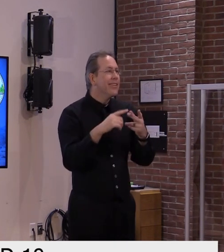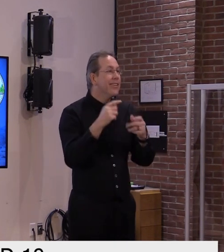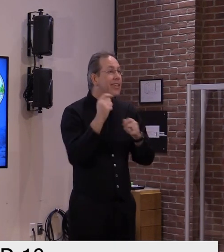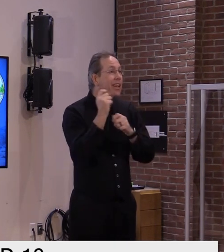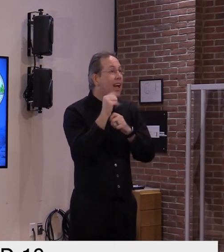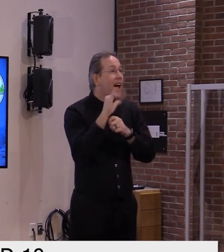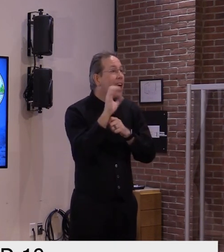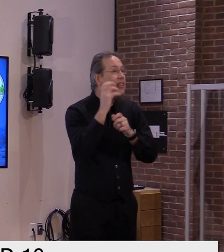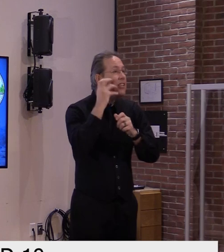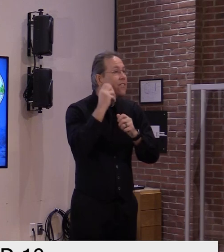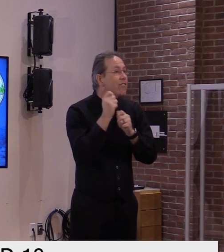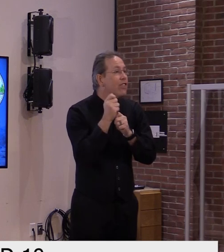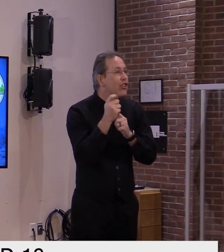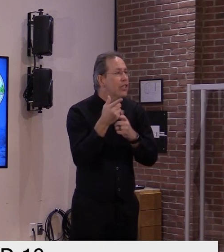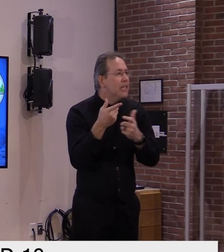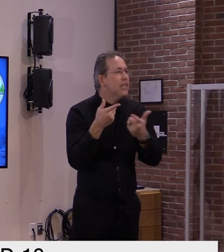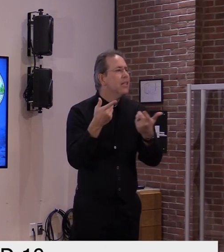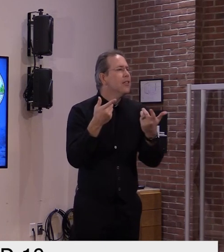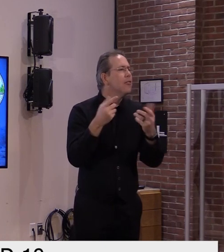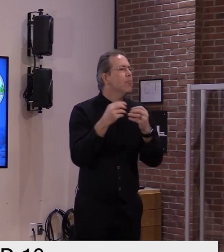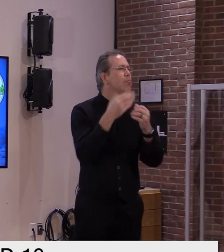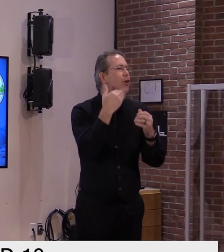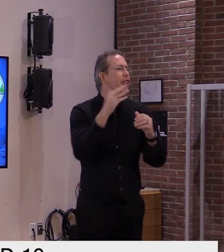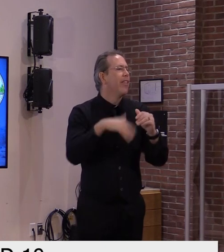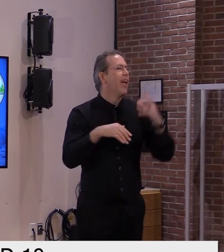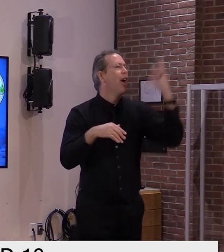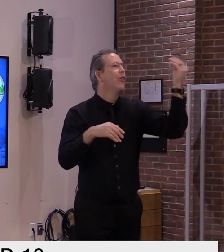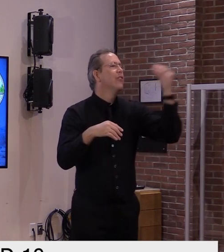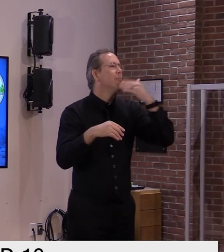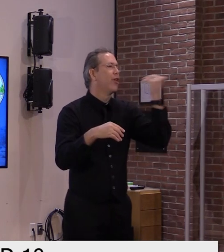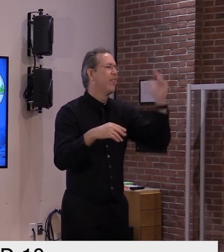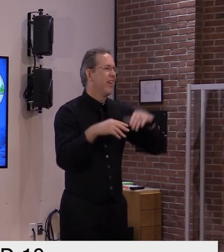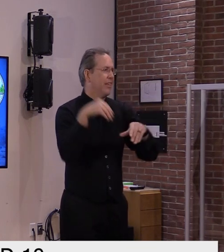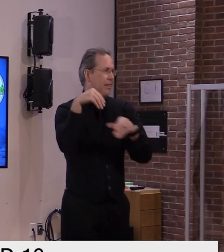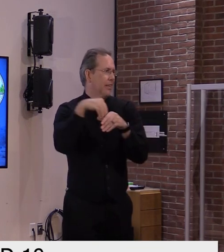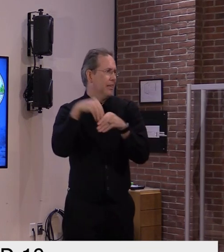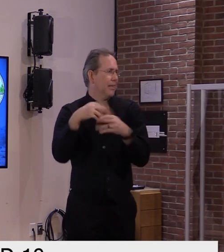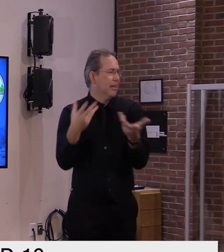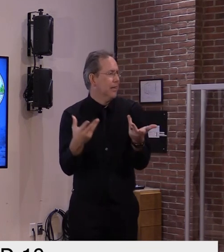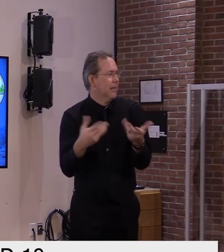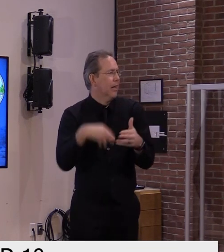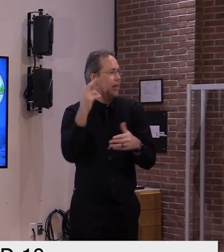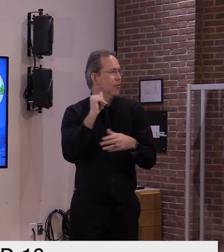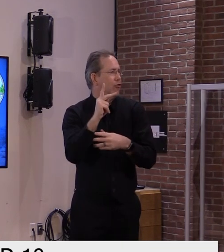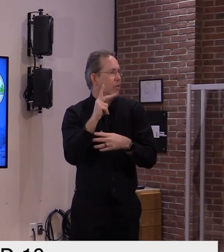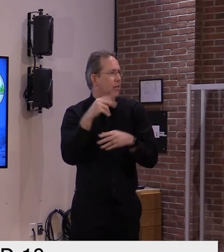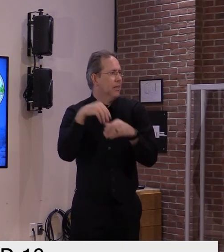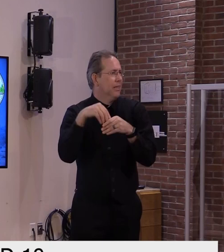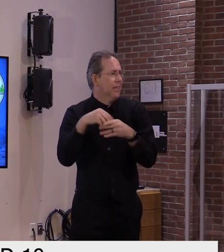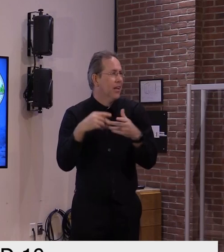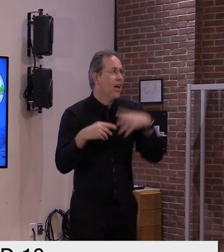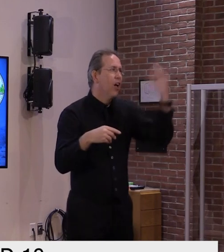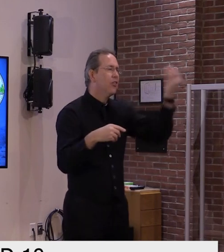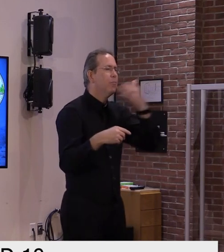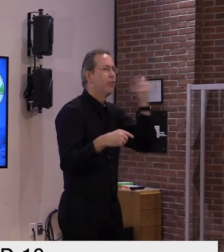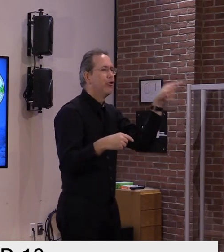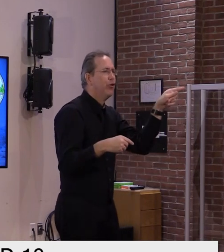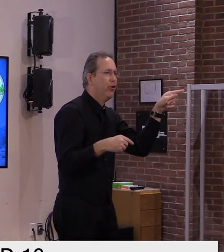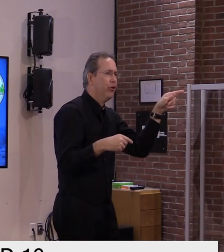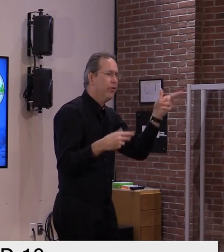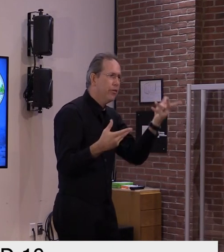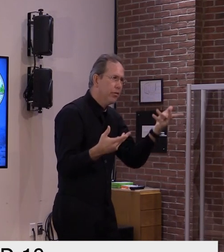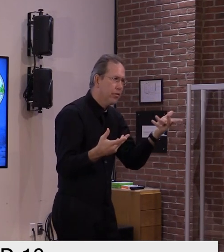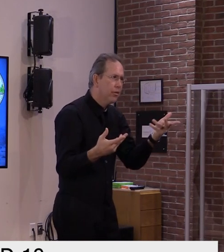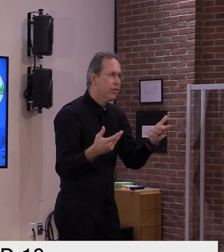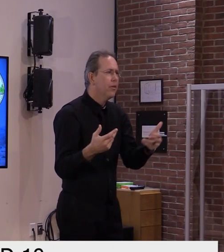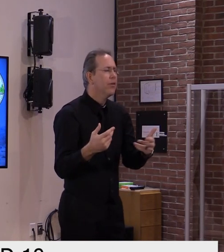more comfortable outdoors, and Dr. Levine can probably speak better to that, but as well, you know, we don't necessarily have something on